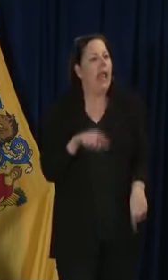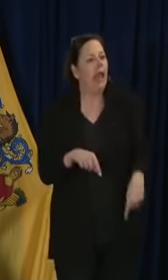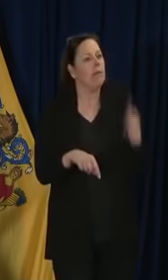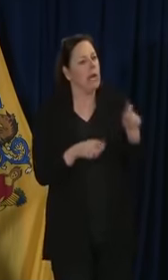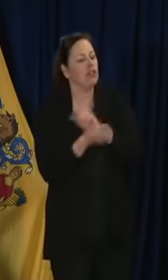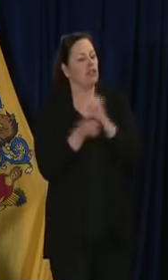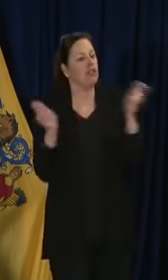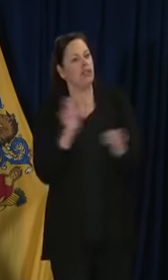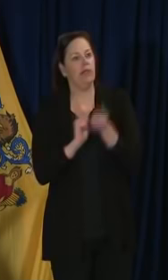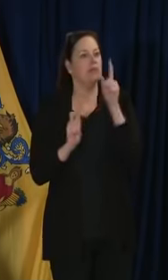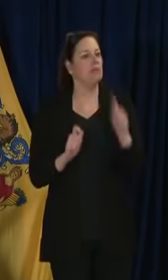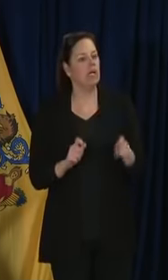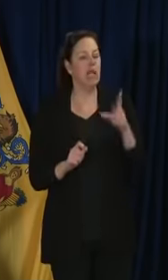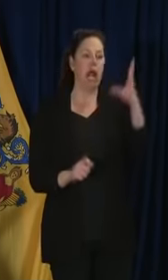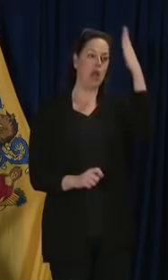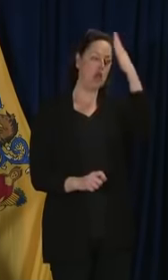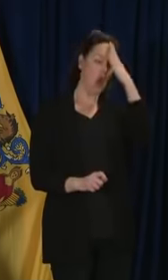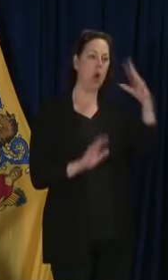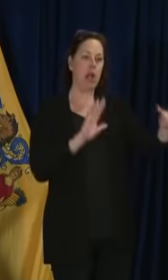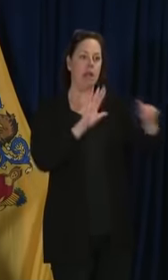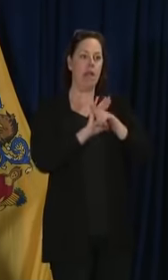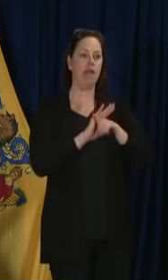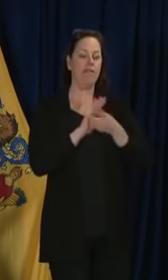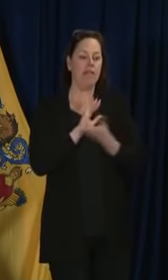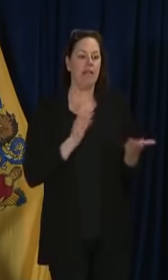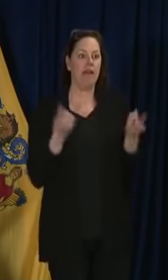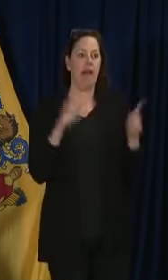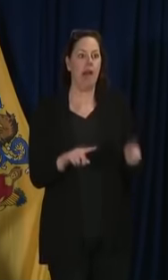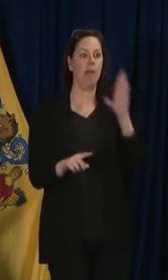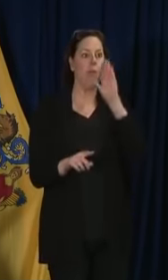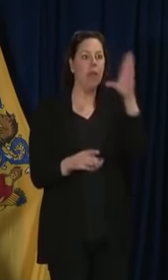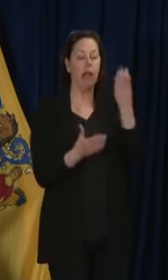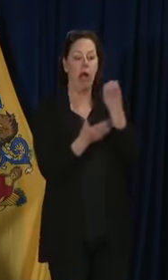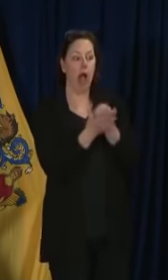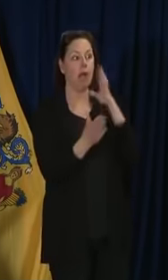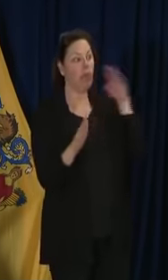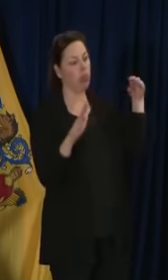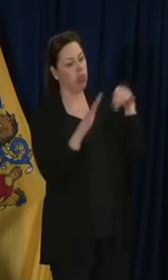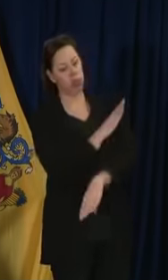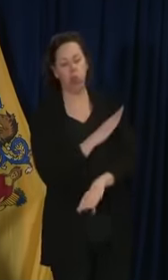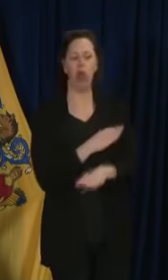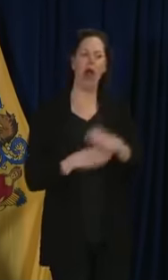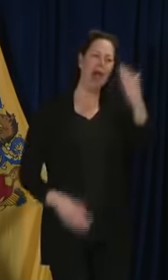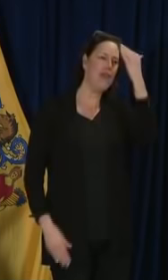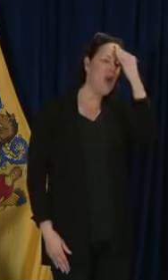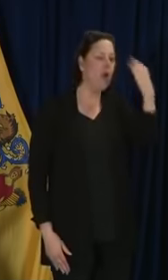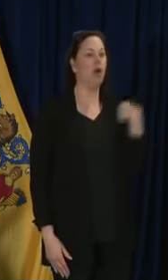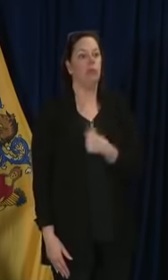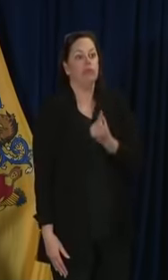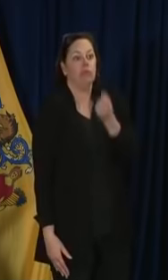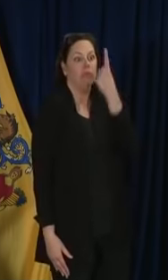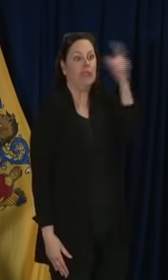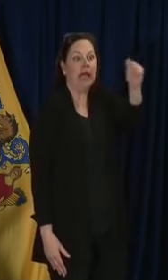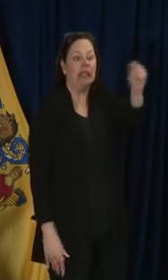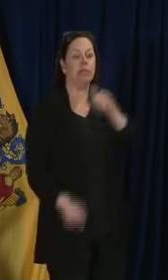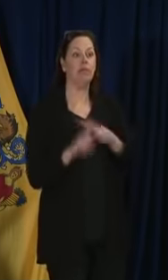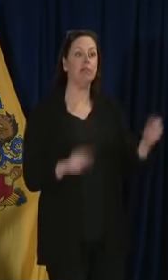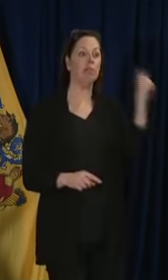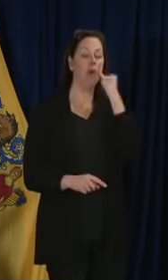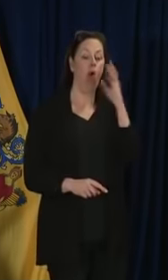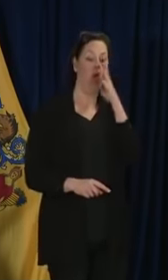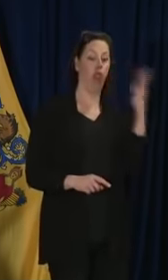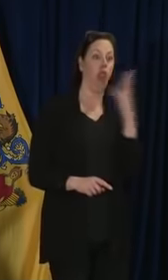this does not come without a price. It will come with a big economic price. We understand that. If we do not act, the